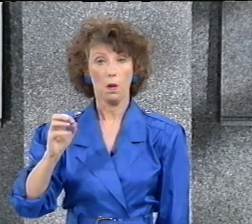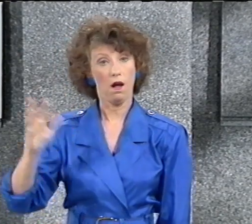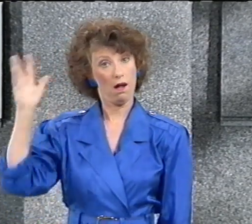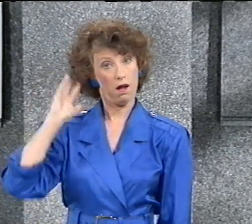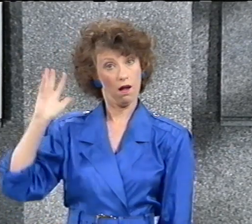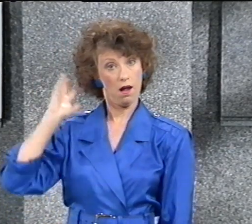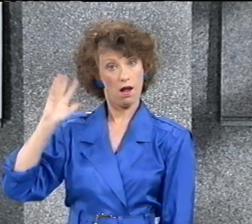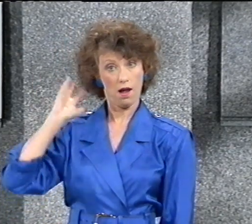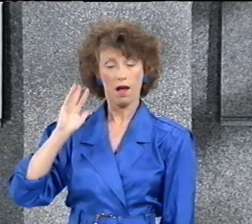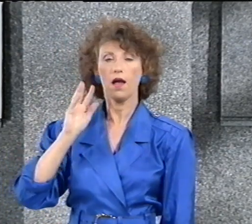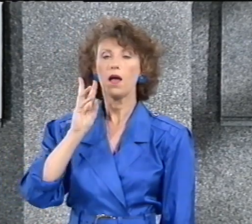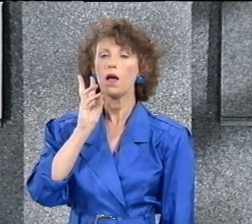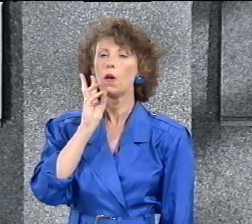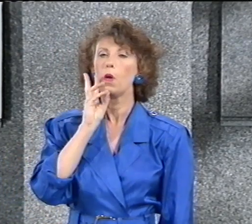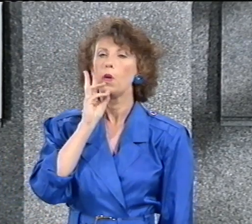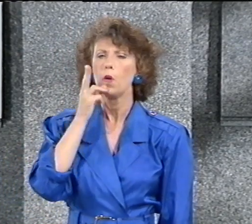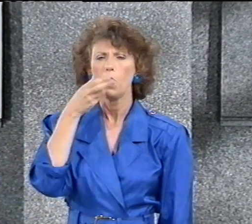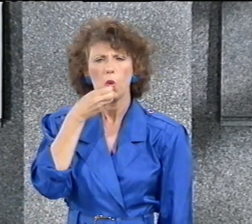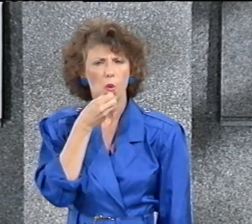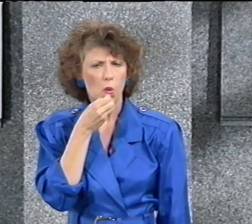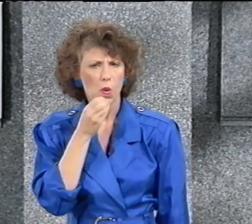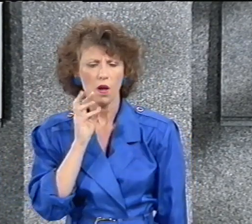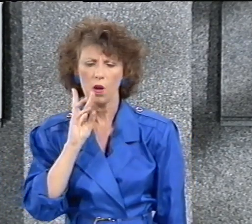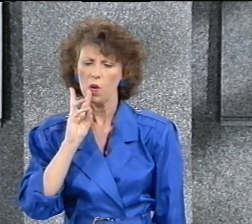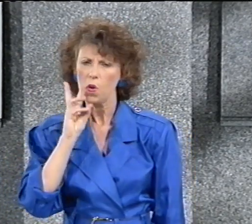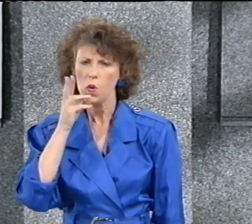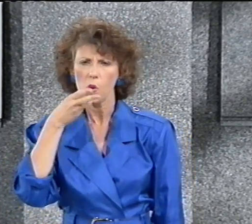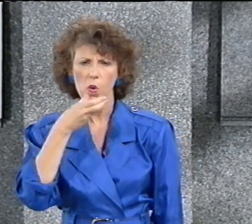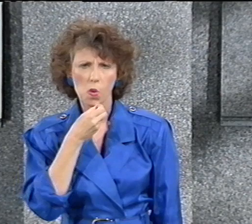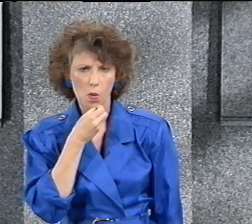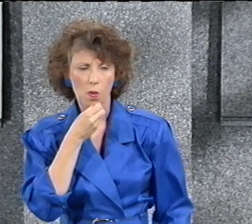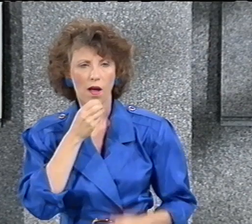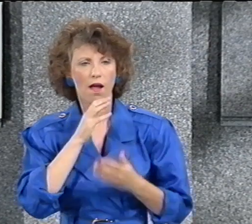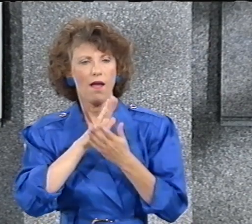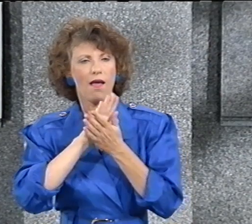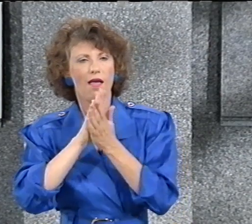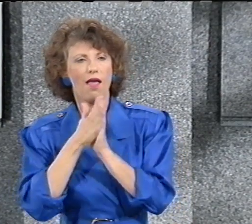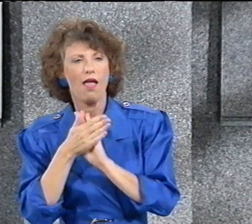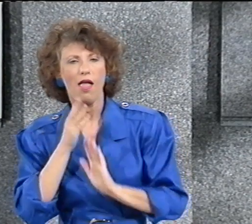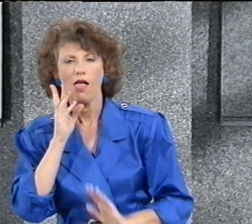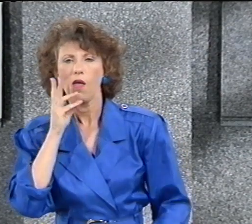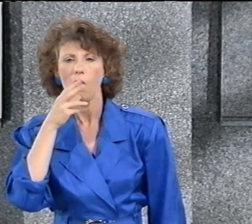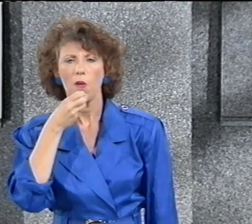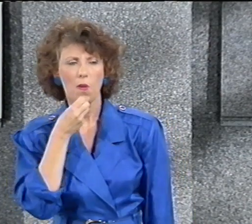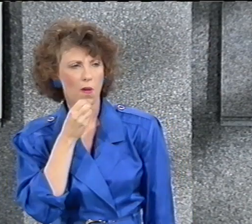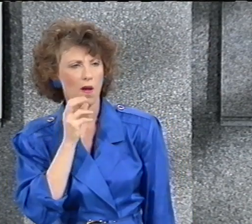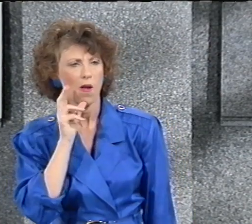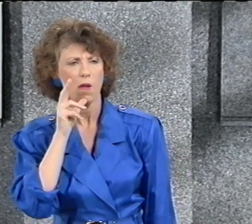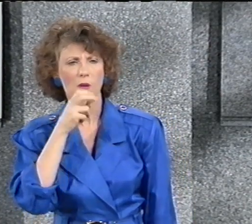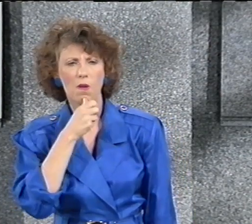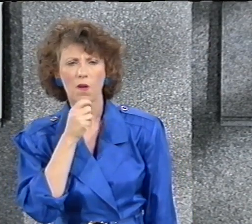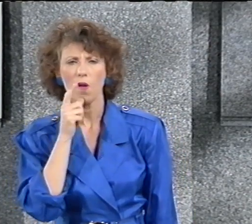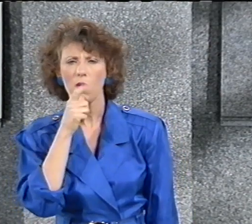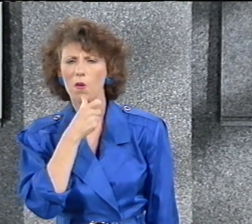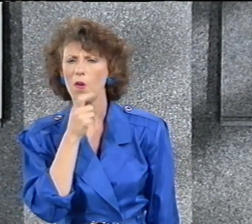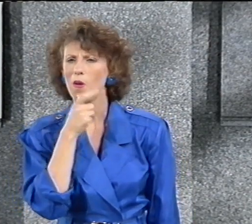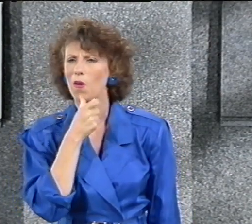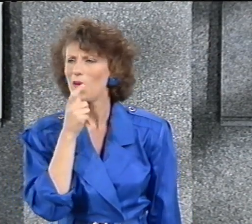The sign who originated from the fingerspelled word, and then it became assimilated to the sign who at